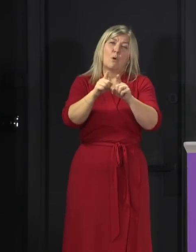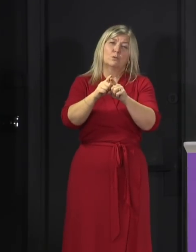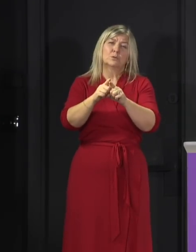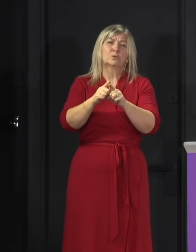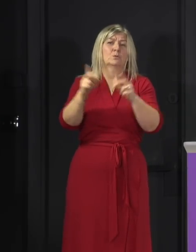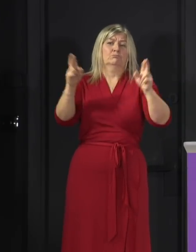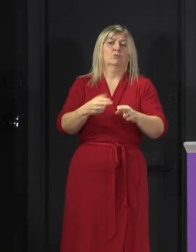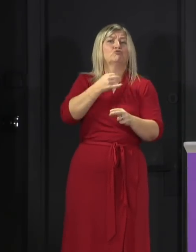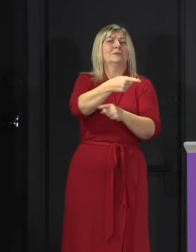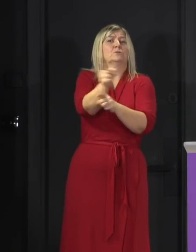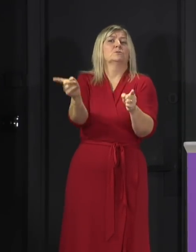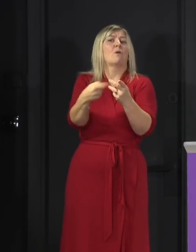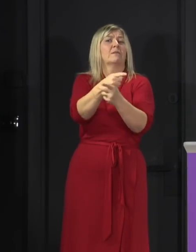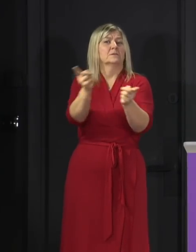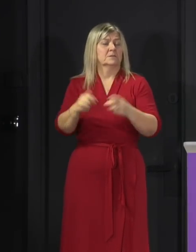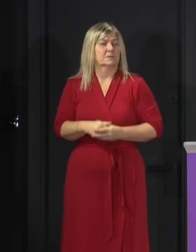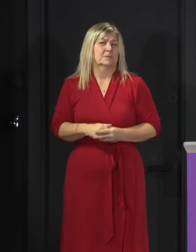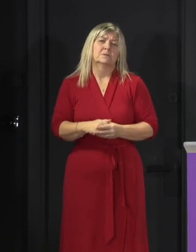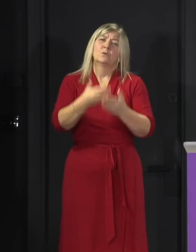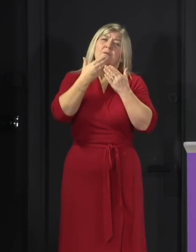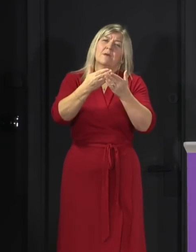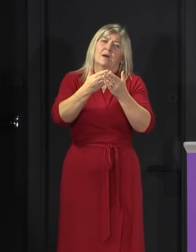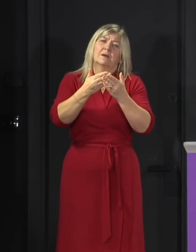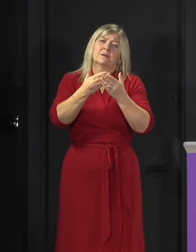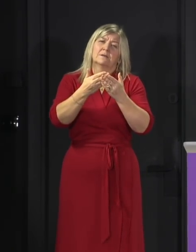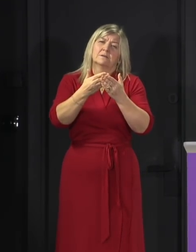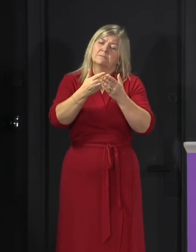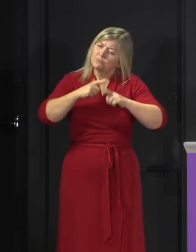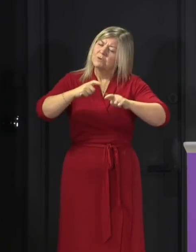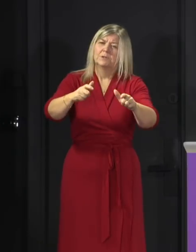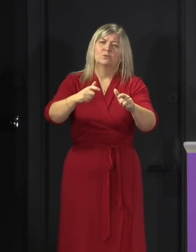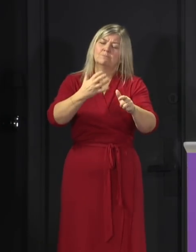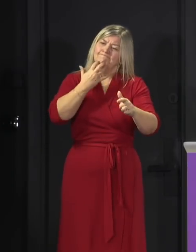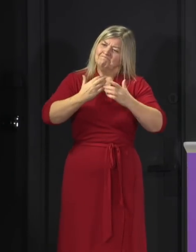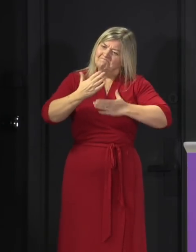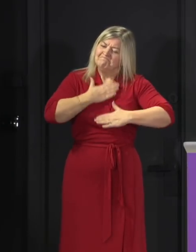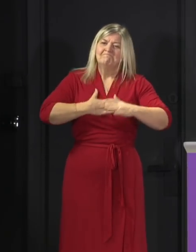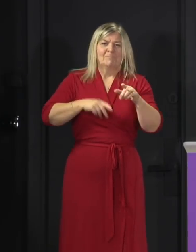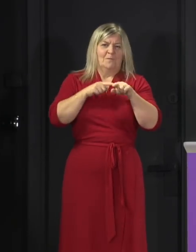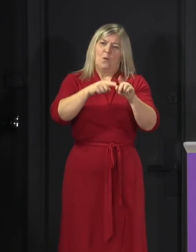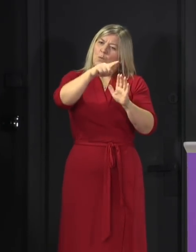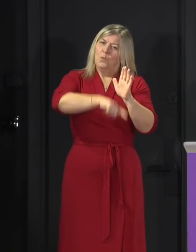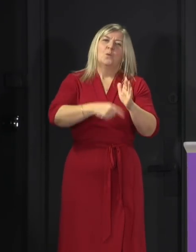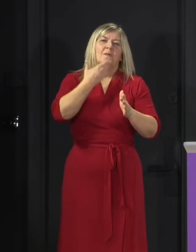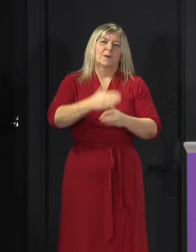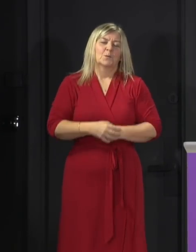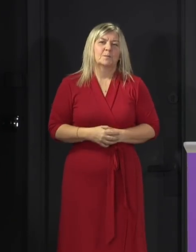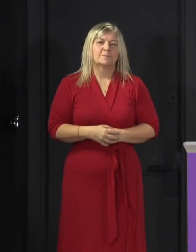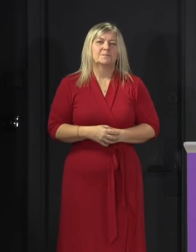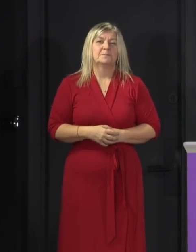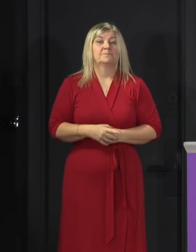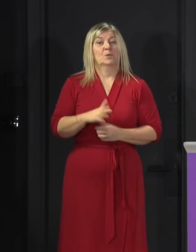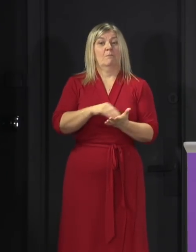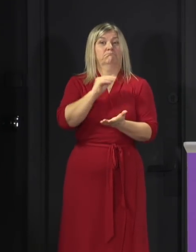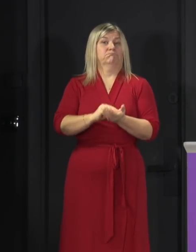to keep others safe as well. So my thanks to everybody for continuing to take these very important steps. That concludes